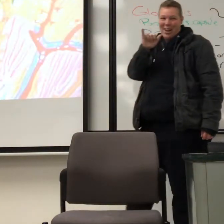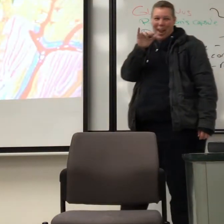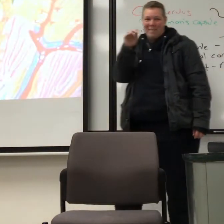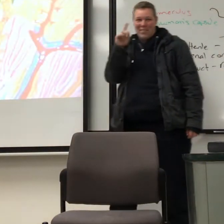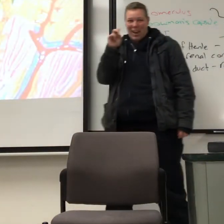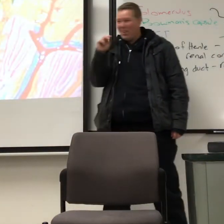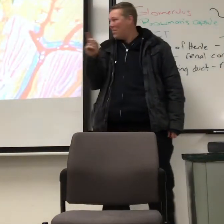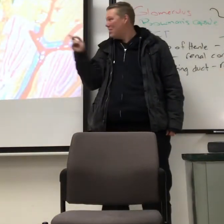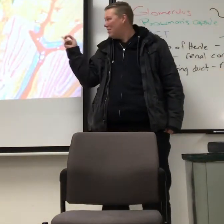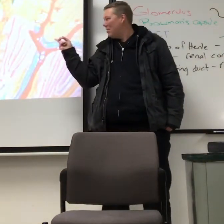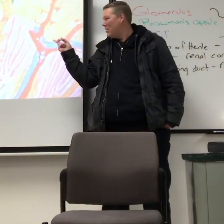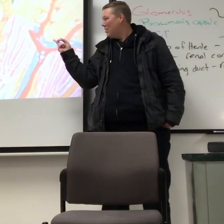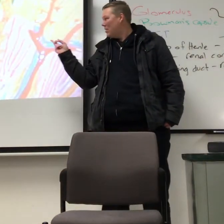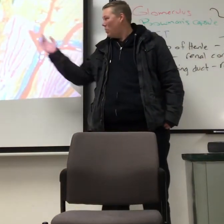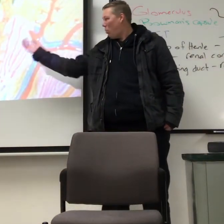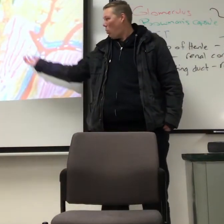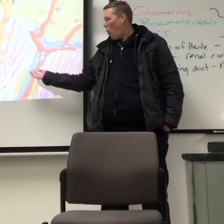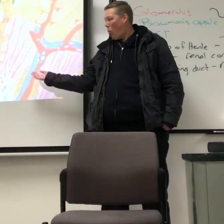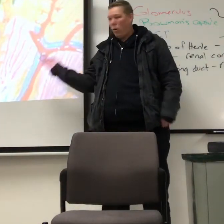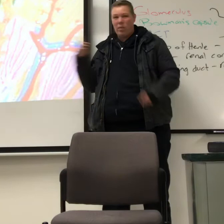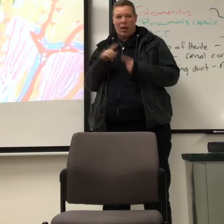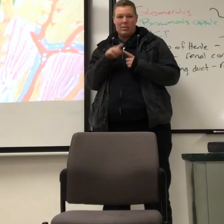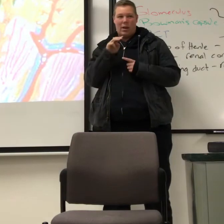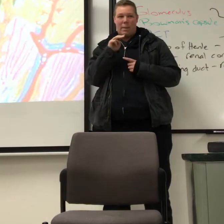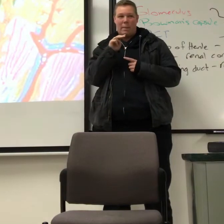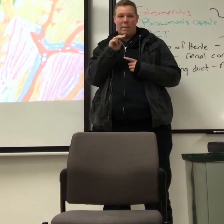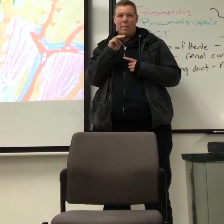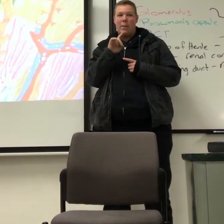That's my landmark. So again, what's below it?